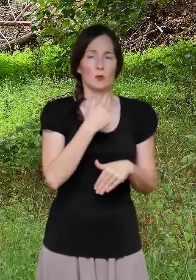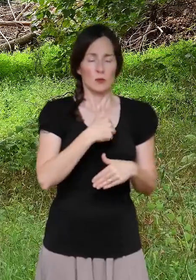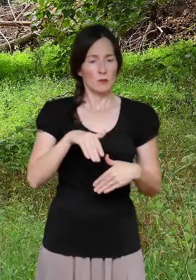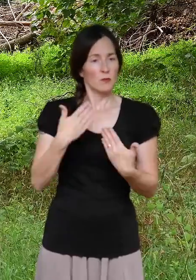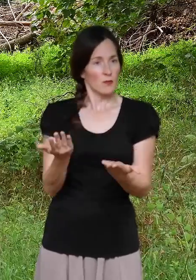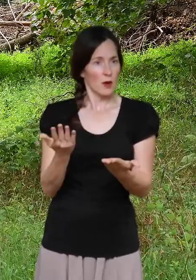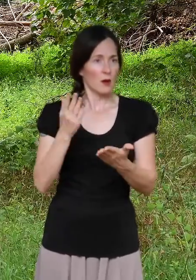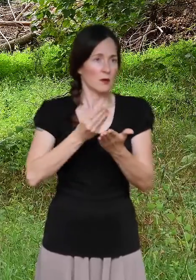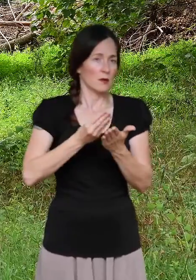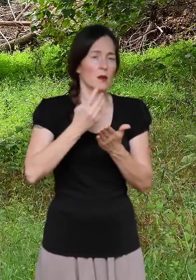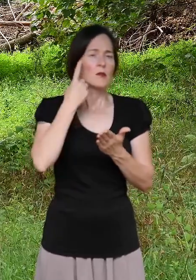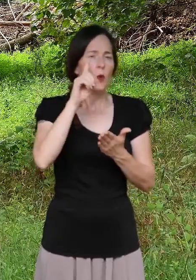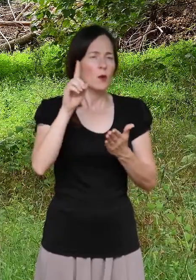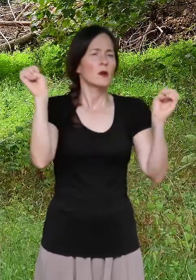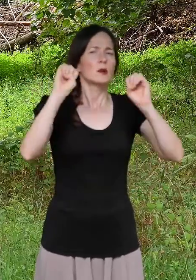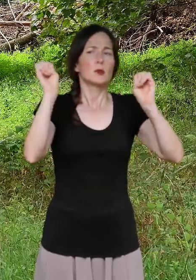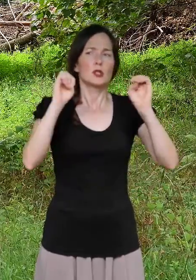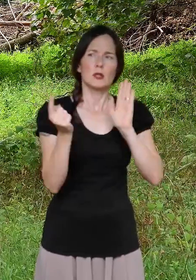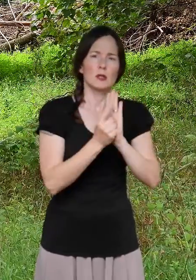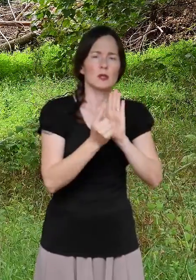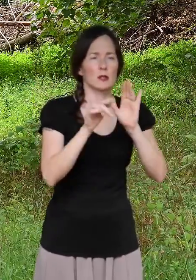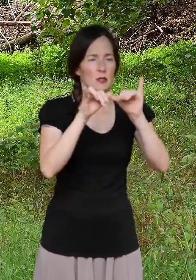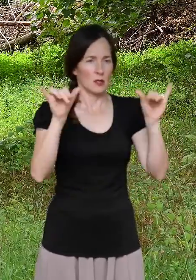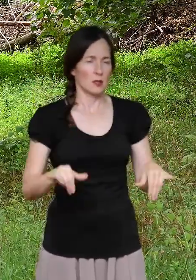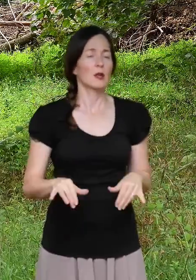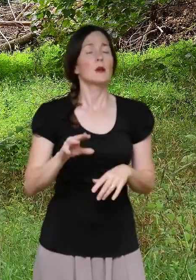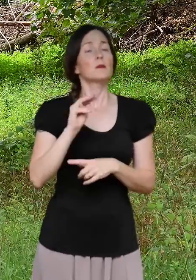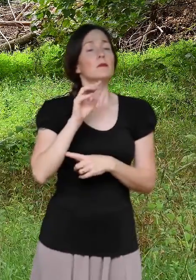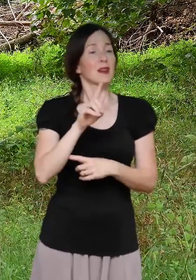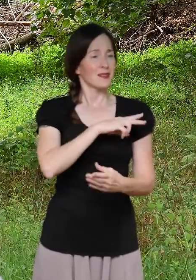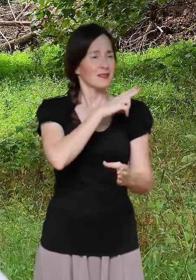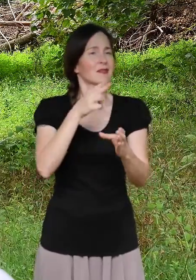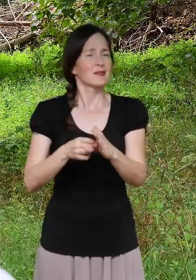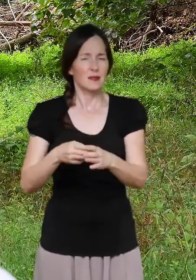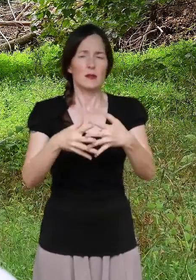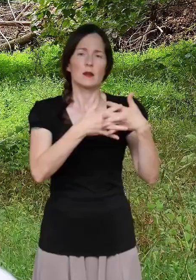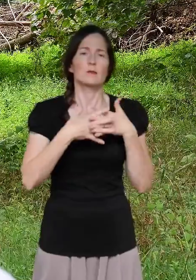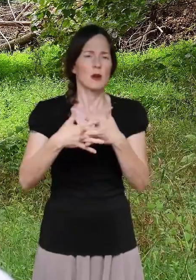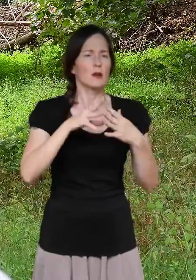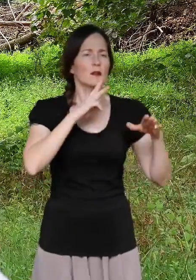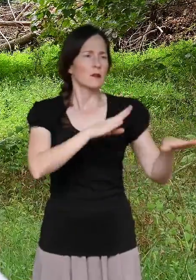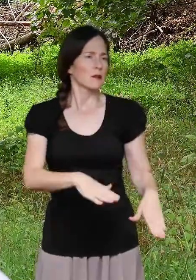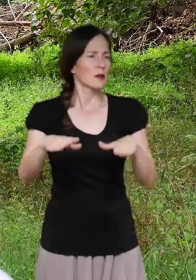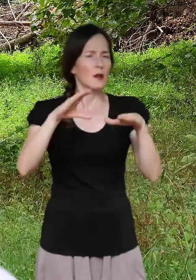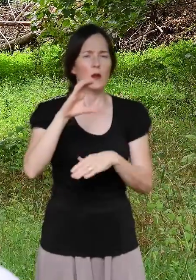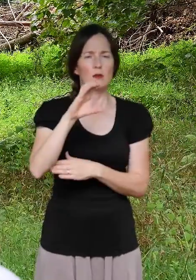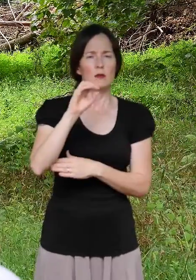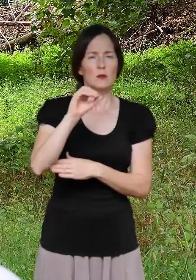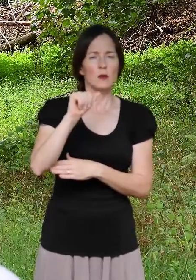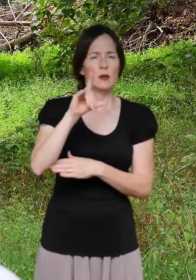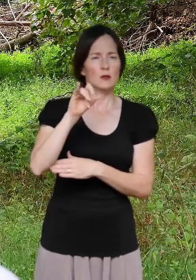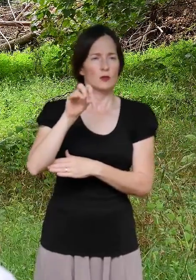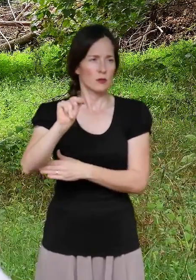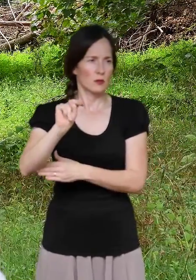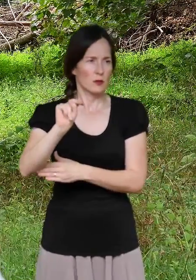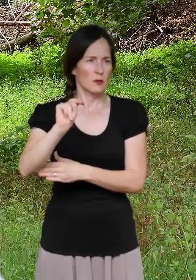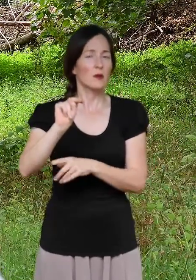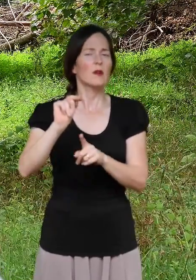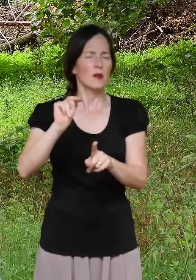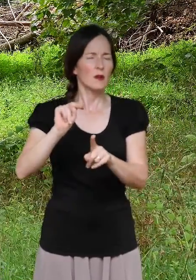Maryland joined the American Flood Coalition, which brings together the best minds from government, the military, the